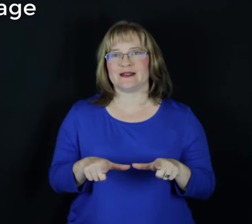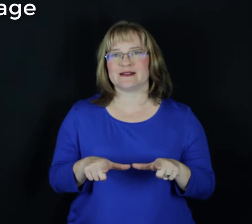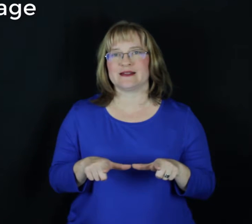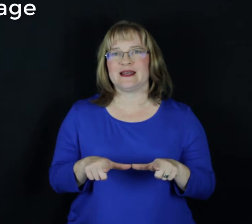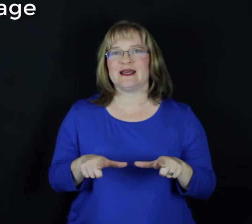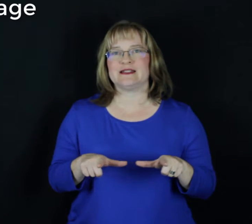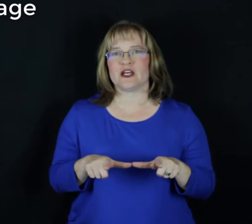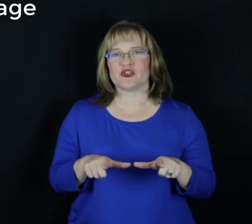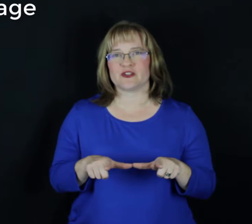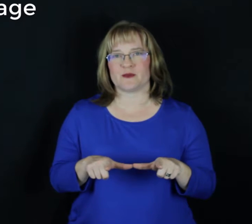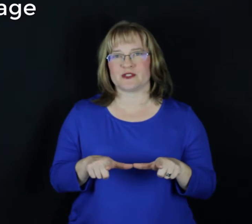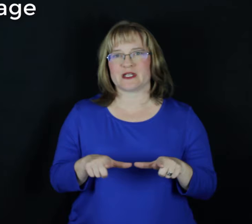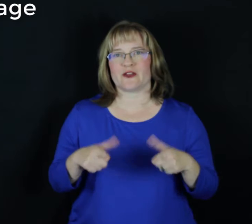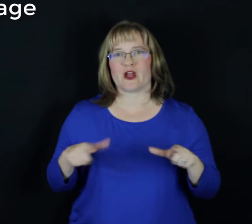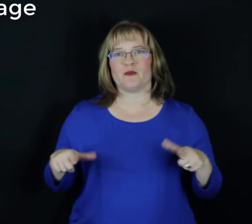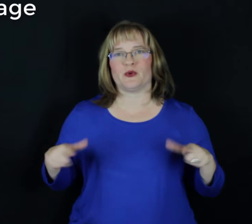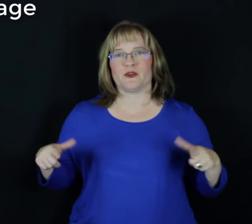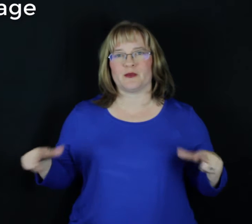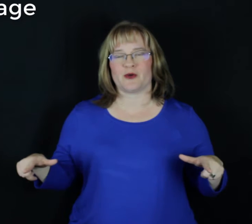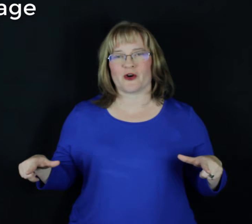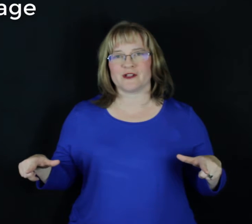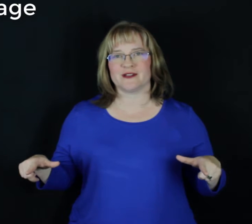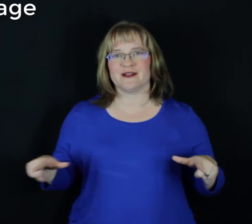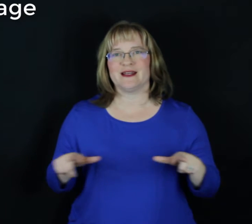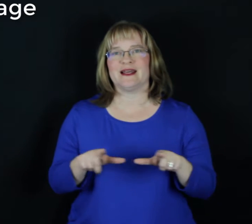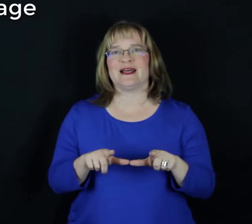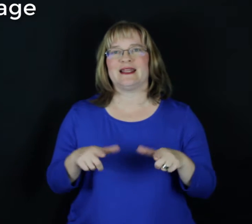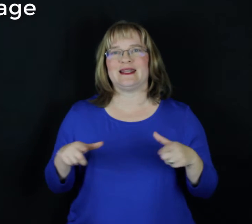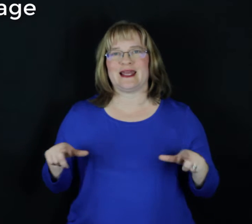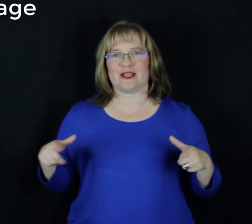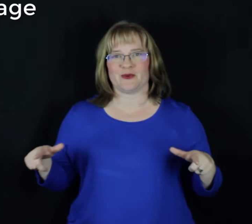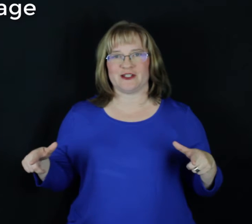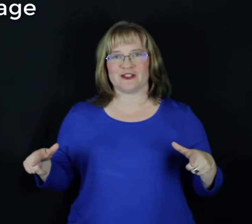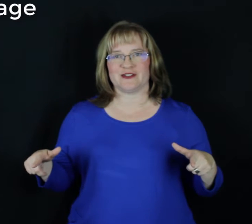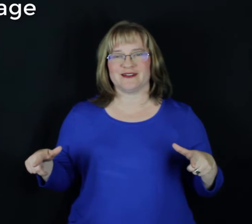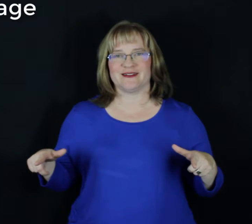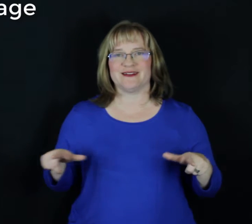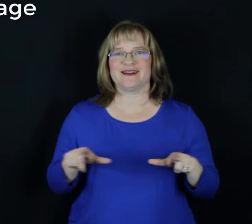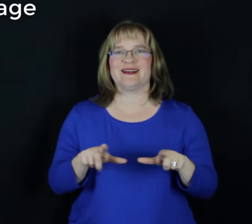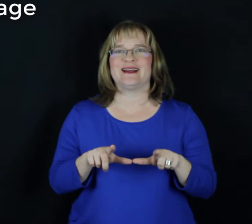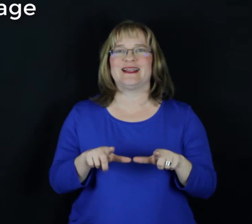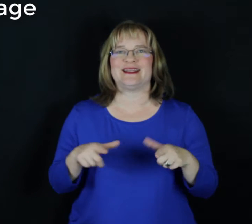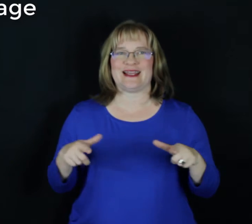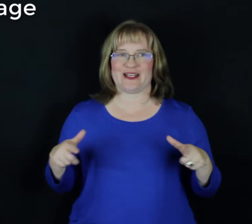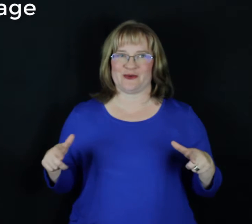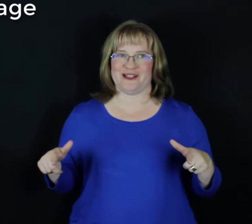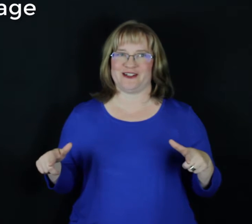hands, touch your thumbs together and pull them apart. Language, language.